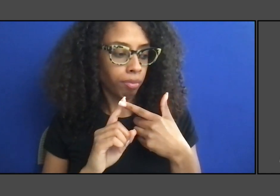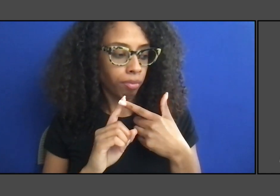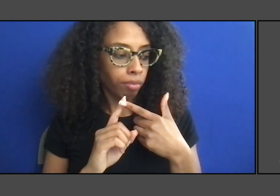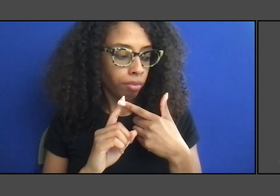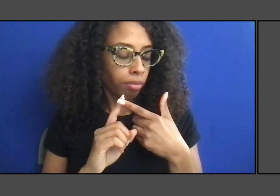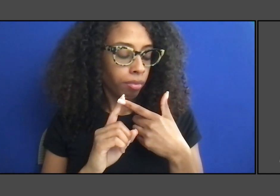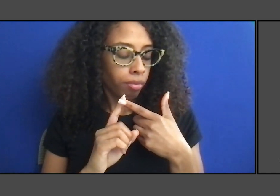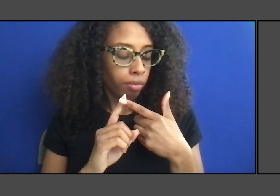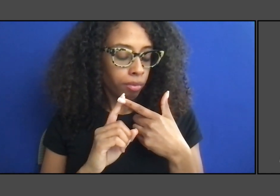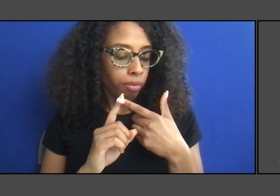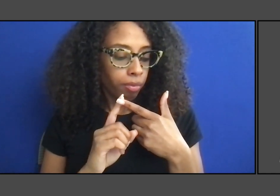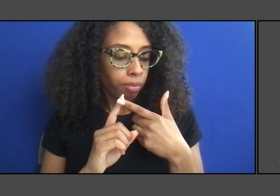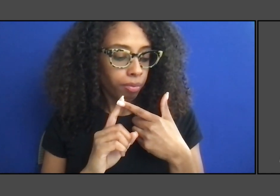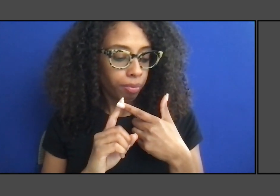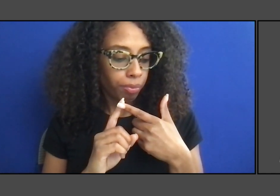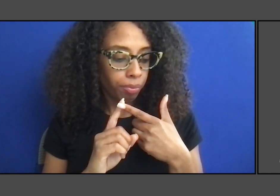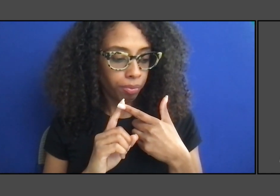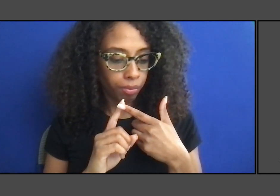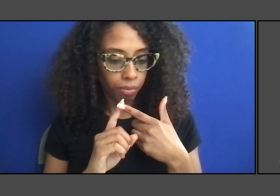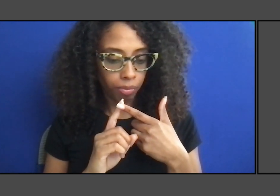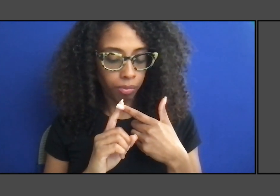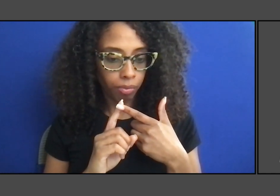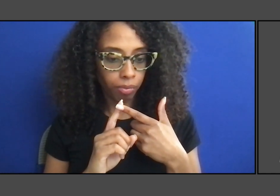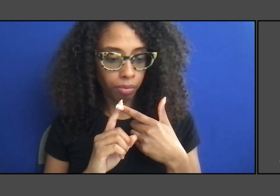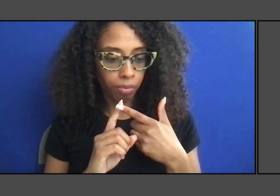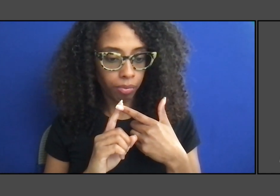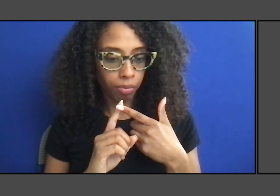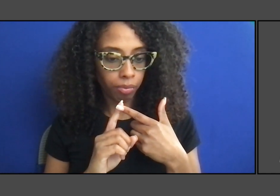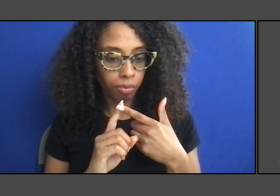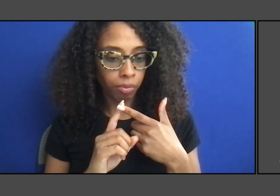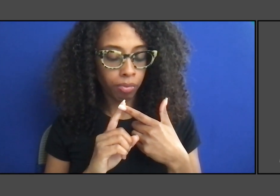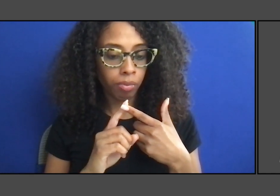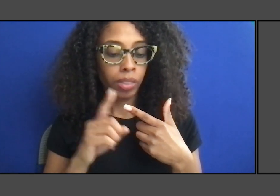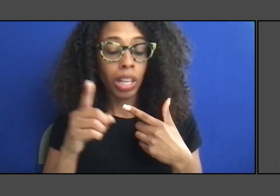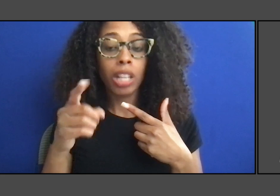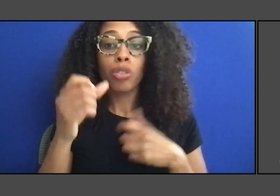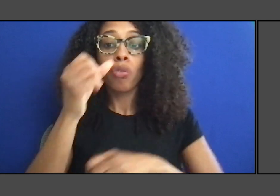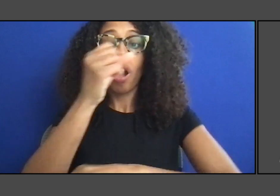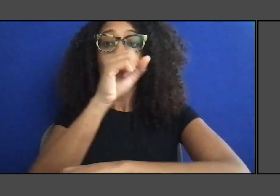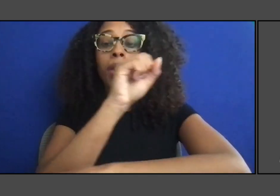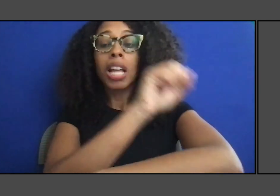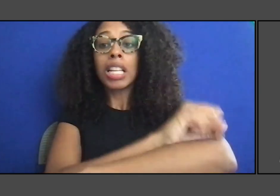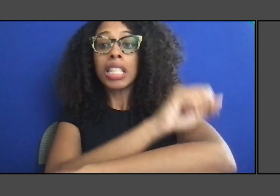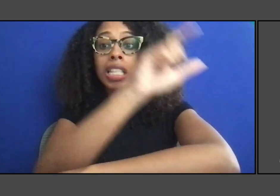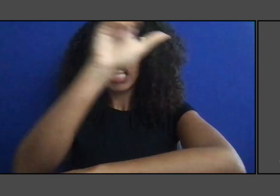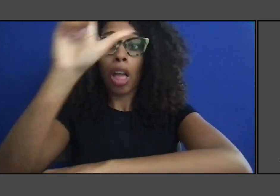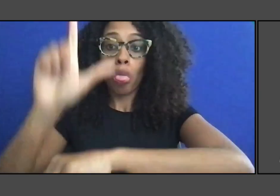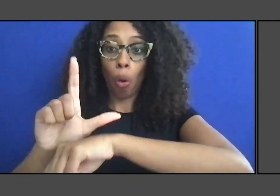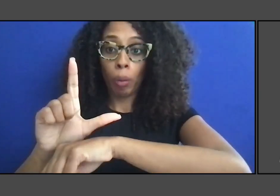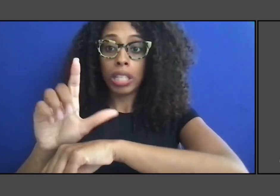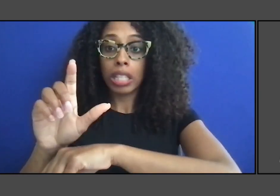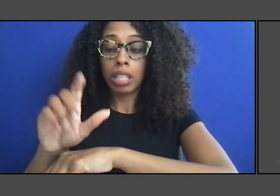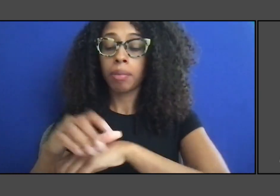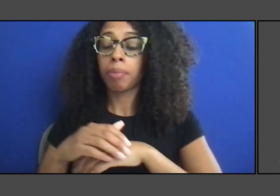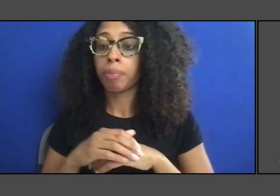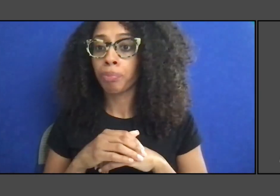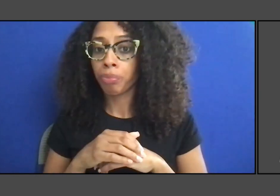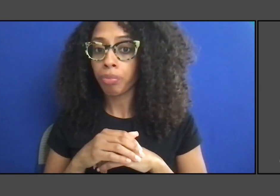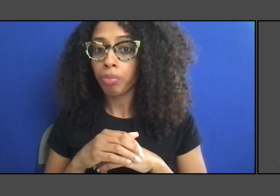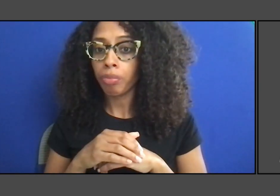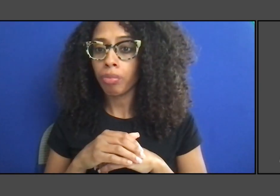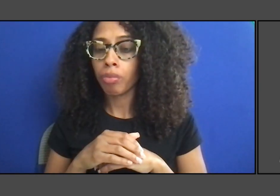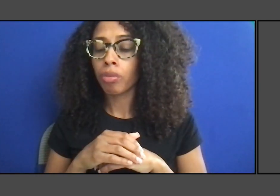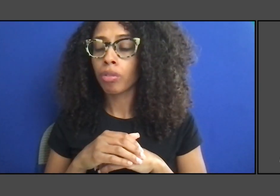What is, this question is from St. Louis, Missouri. What is or might be jazz's relationship